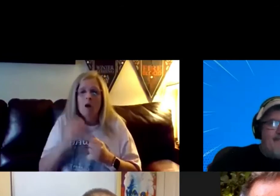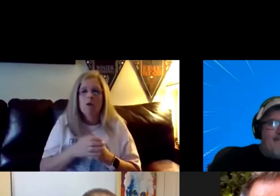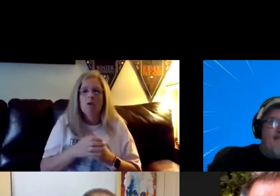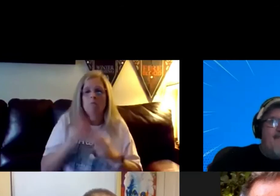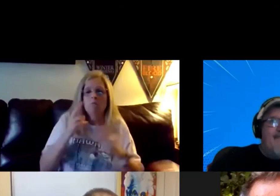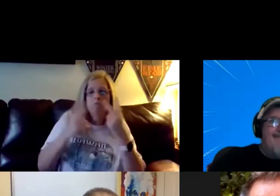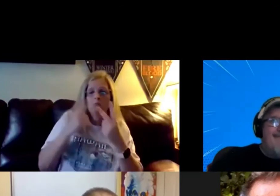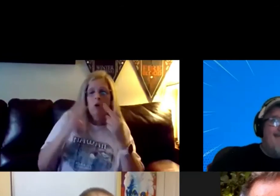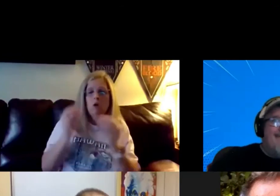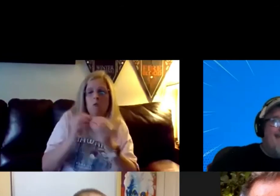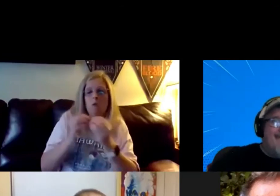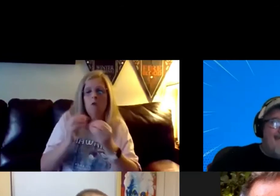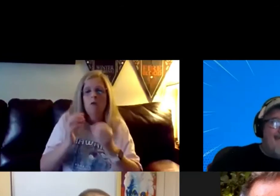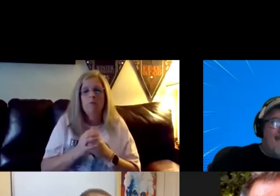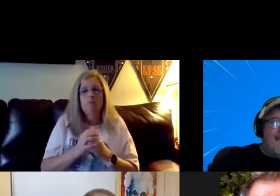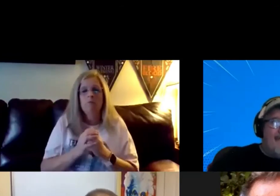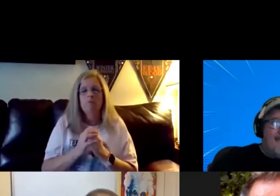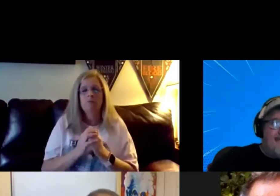more.